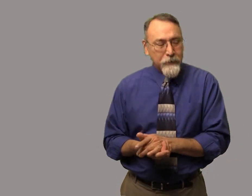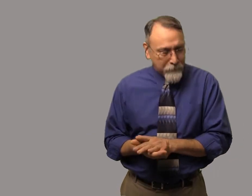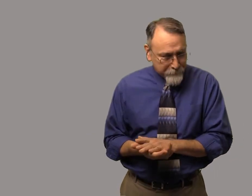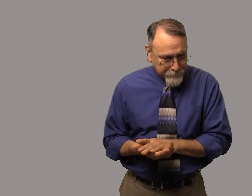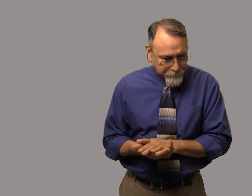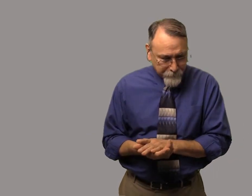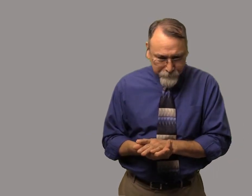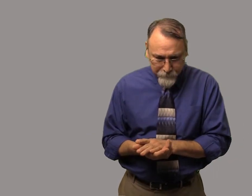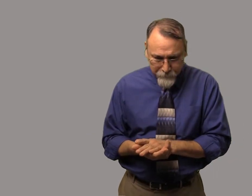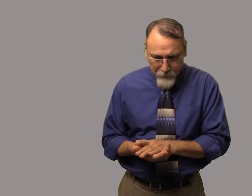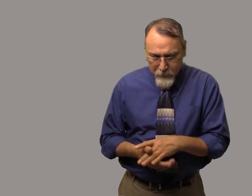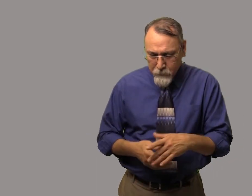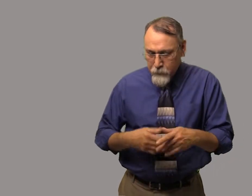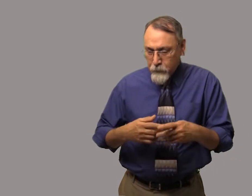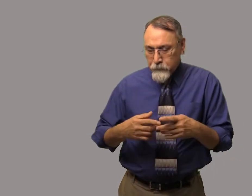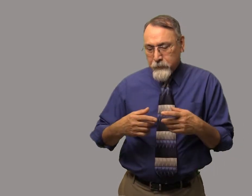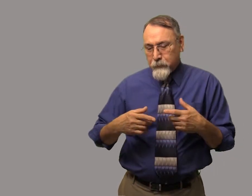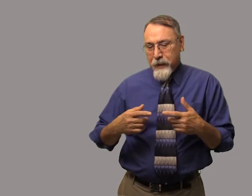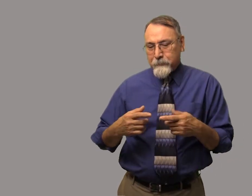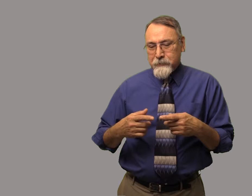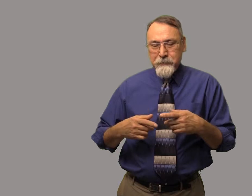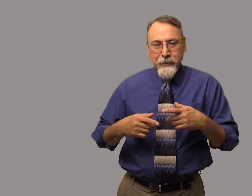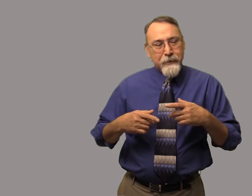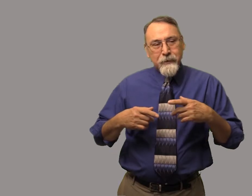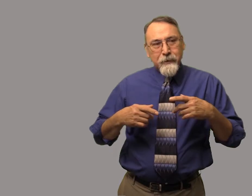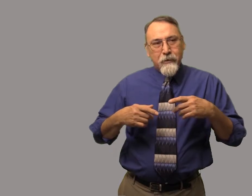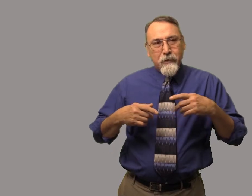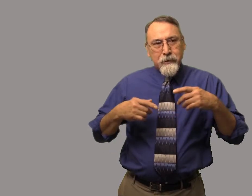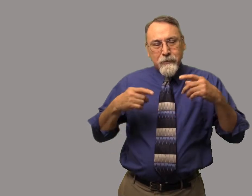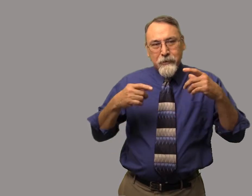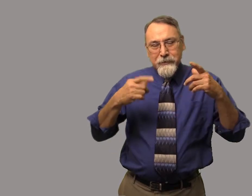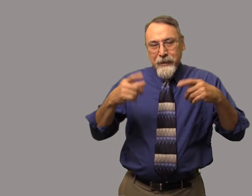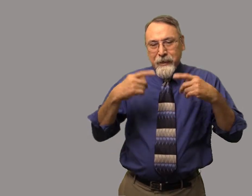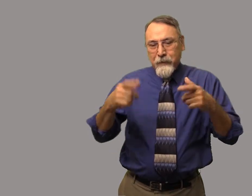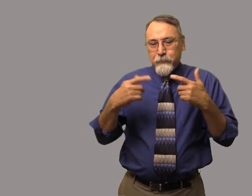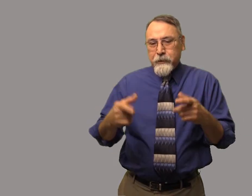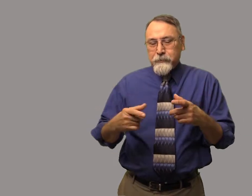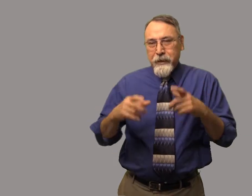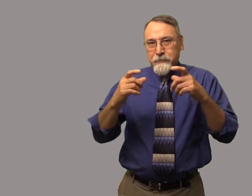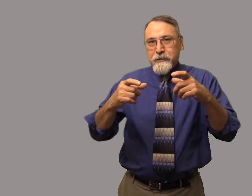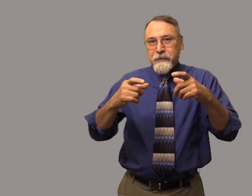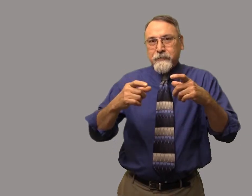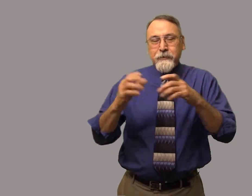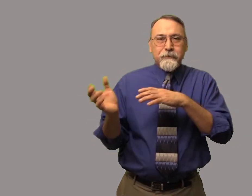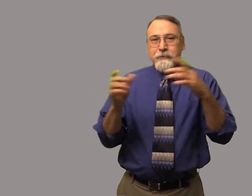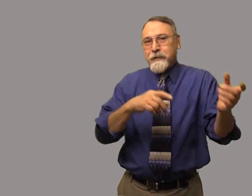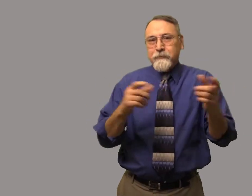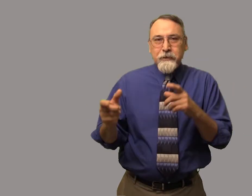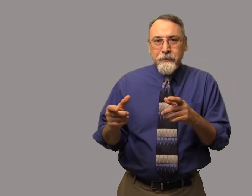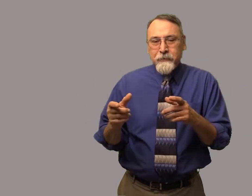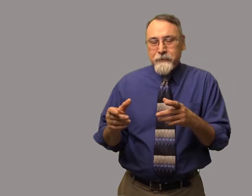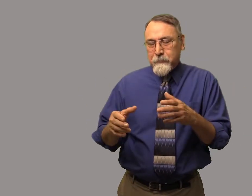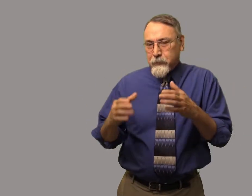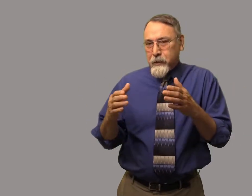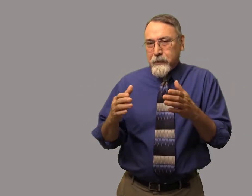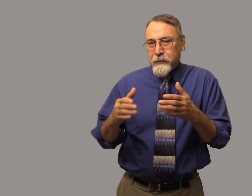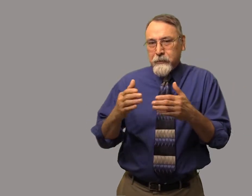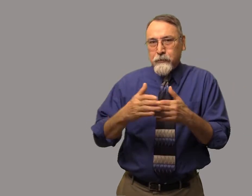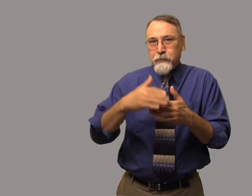organization. Usually what happens is that on a daily operation you have disk, everything's saved to disk, and then periodically you do it to